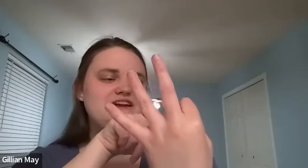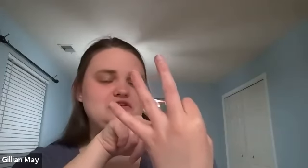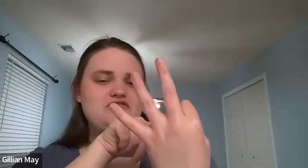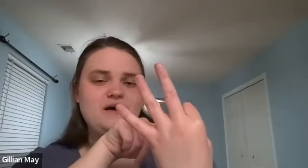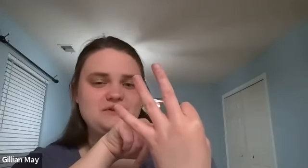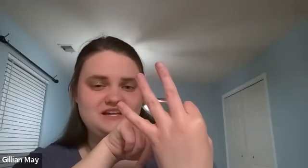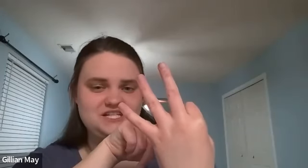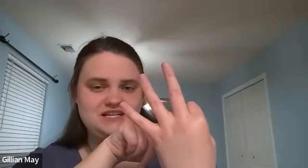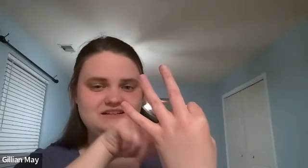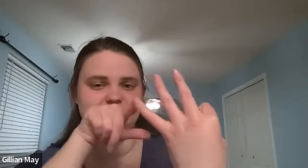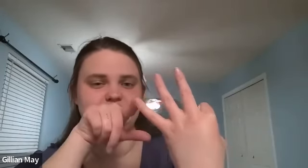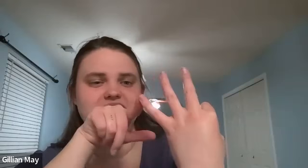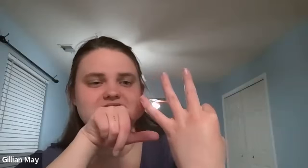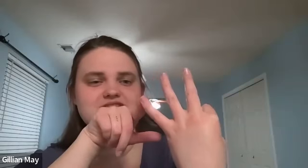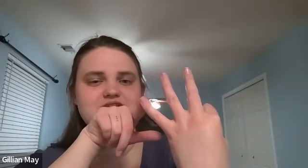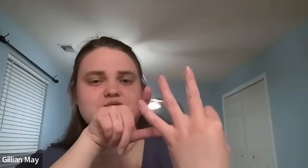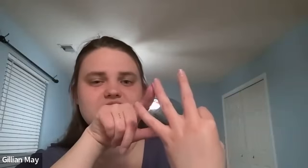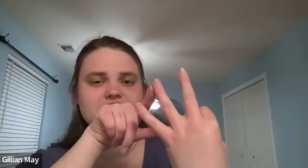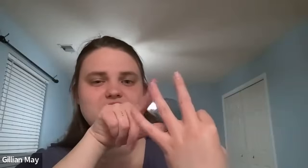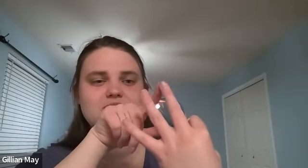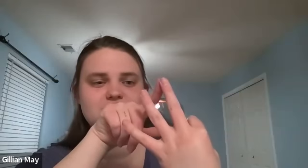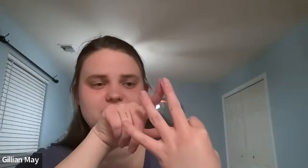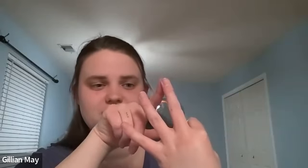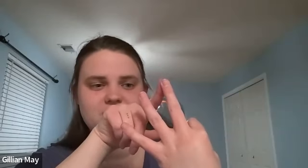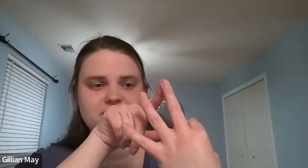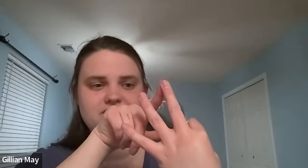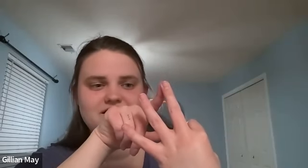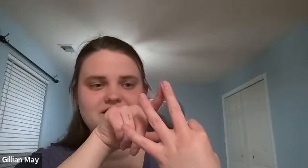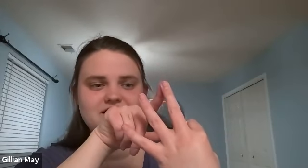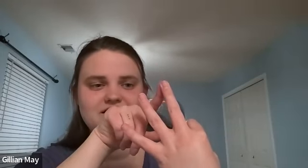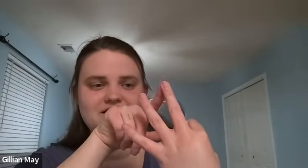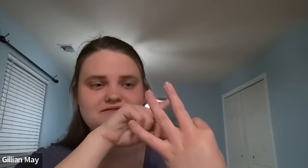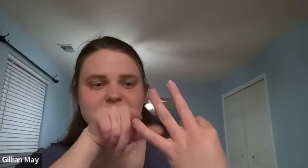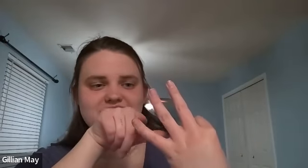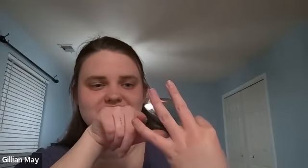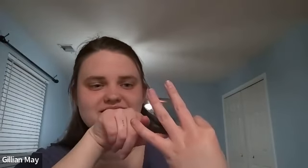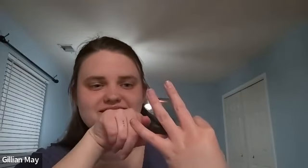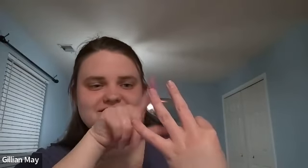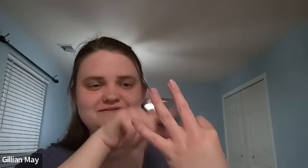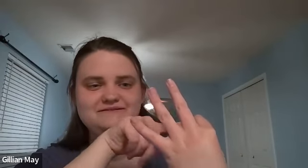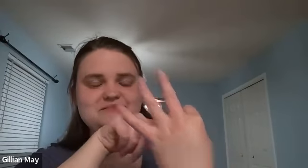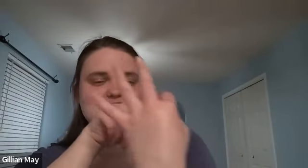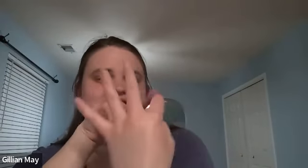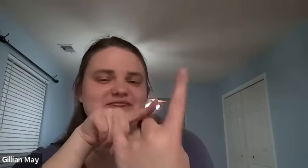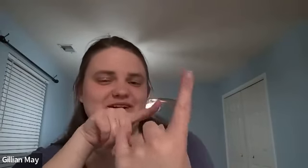your thumb are touching. So your pinky's up, ring finger, and middle finger are up. Flip it. Flip it. Pointer finger.